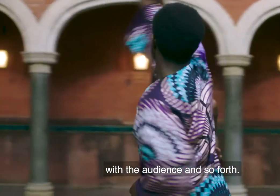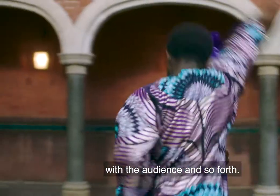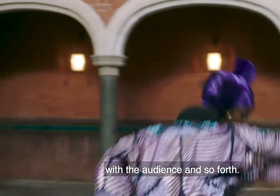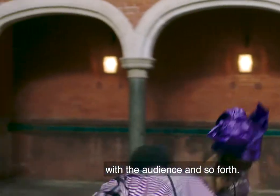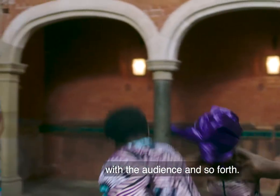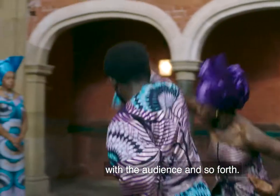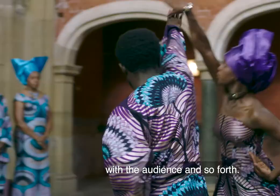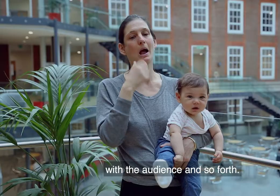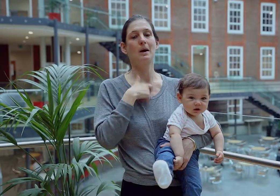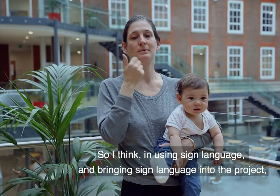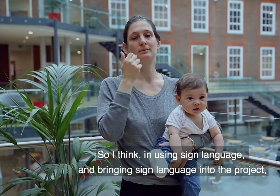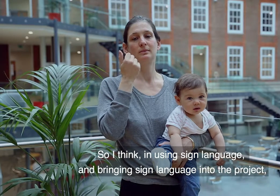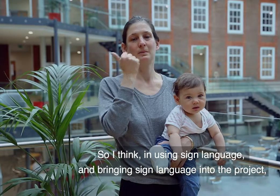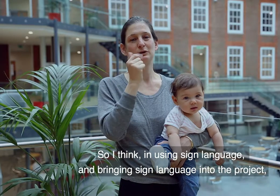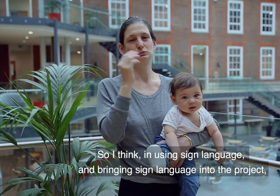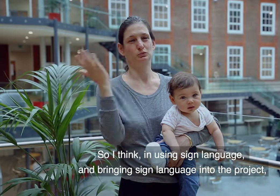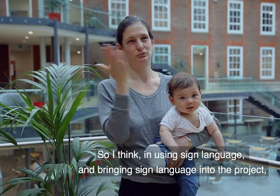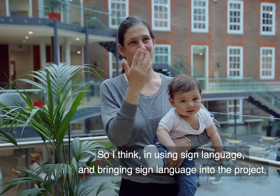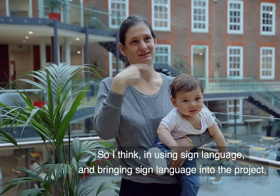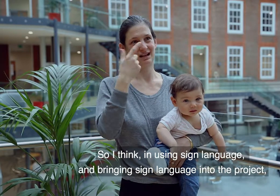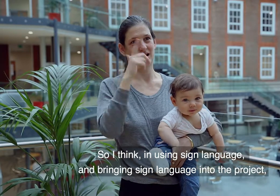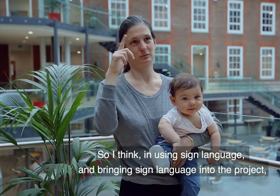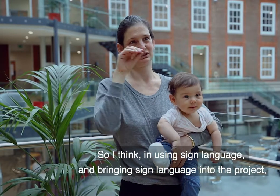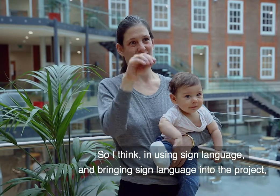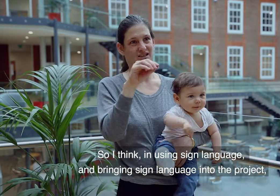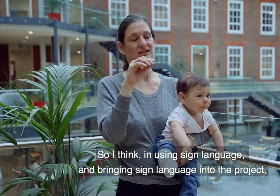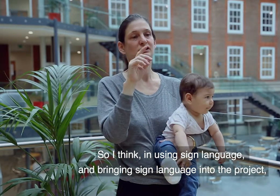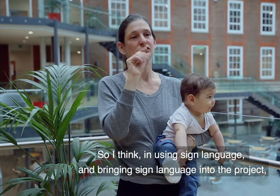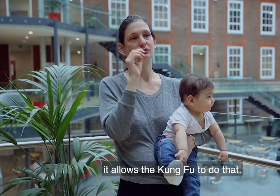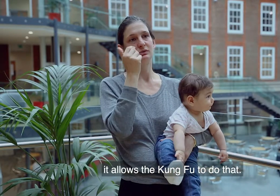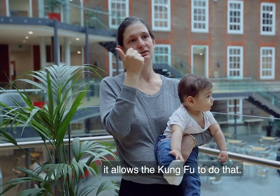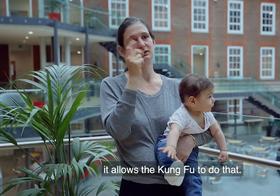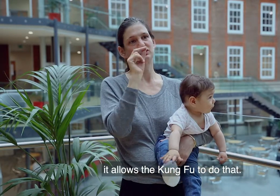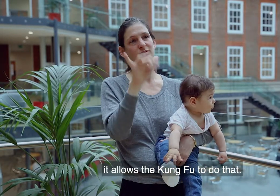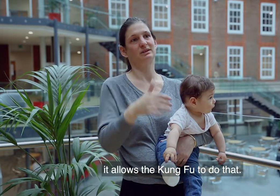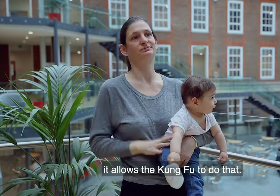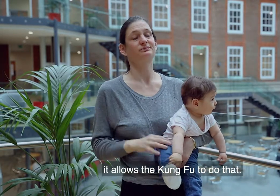and so forth. So I think in using sign language and bringing sign language into the project, it allows the kung fu to do that.